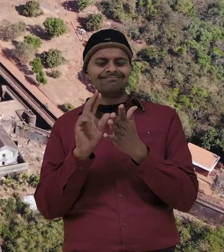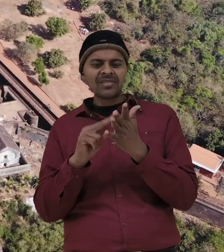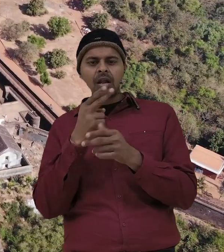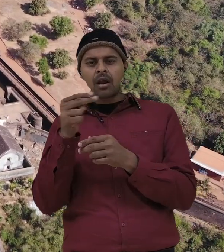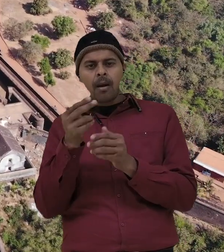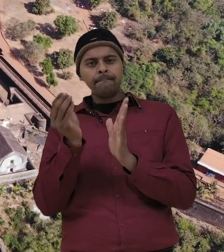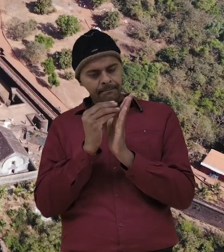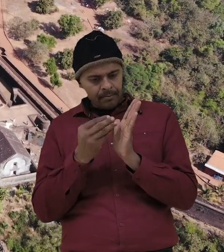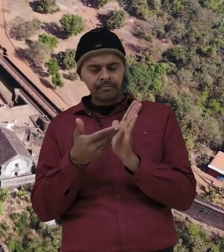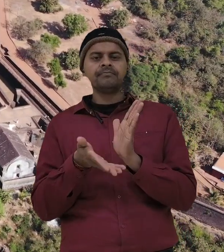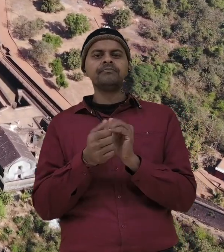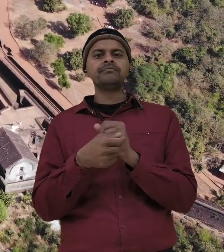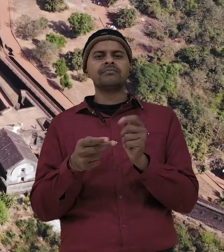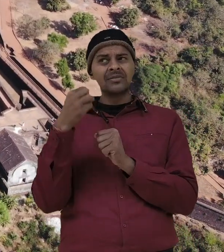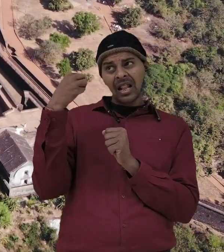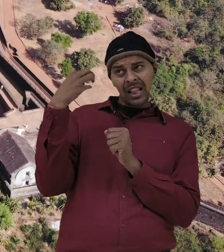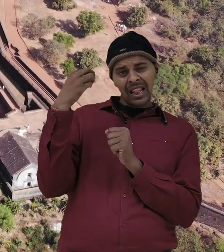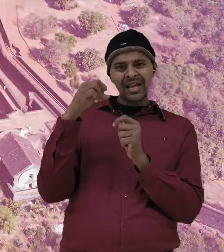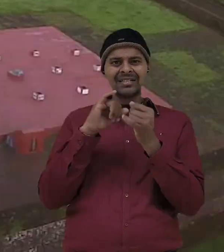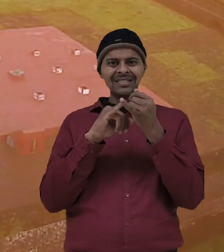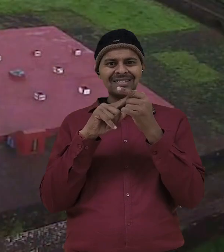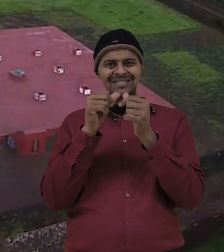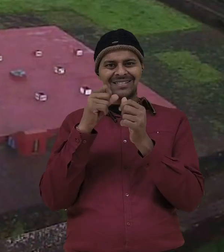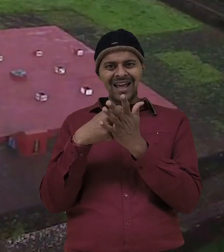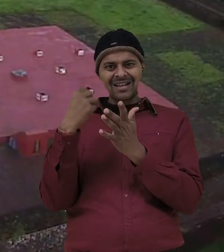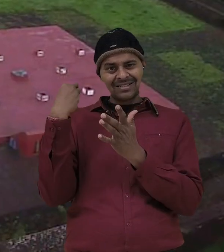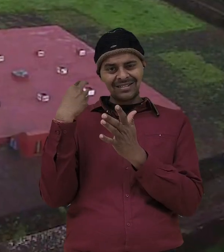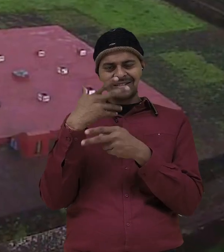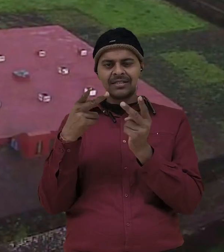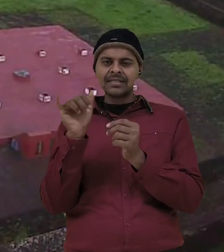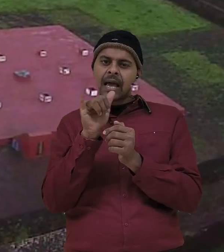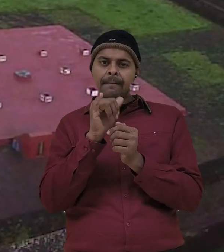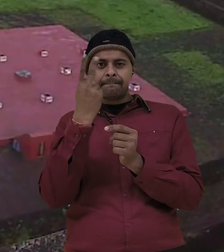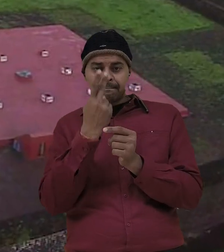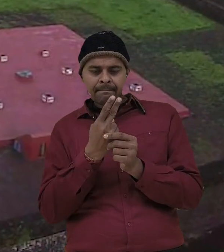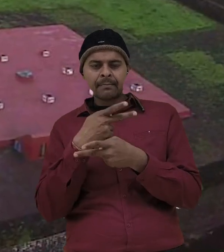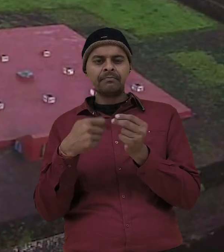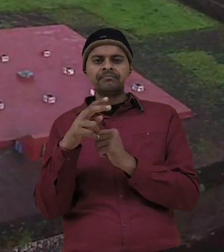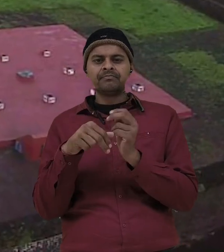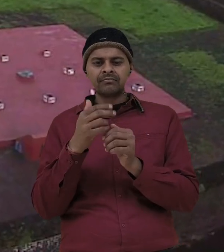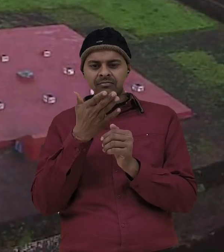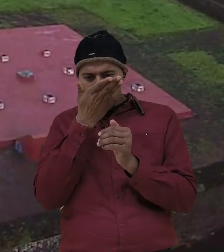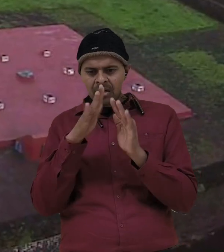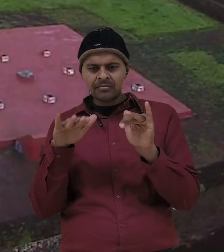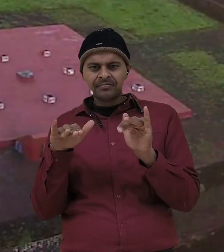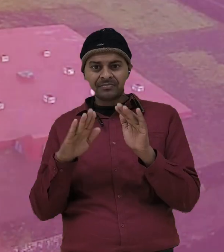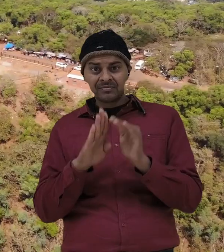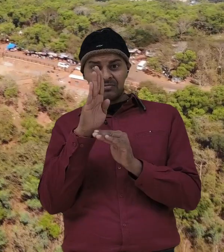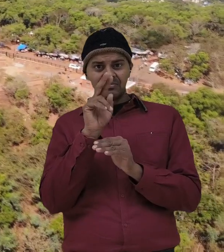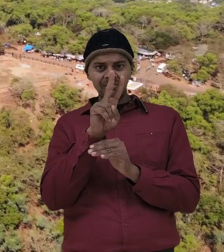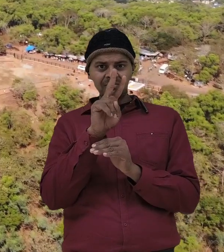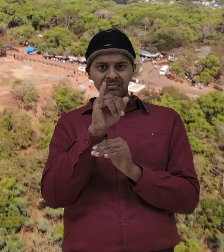the lower Fort Agauda was called Praca da Santa Catarina. Shaped like a star, the upper